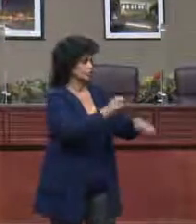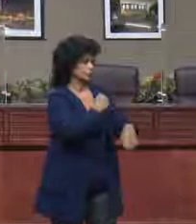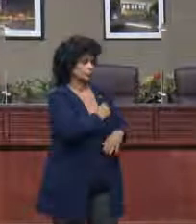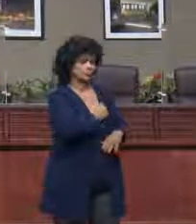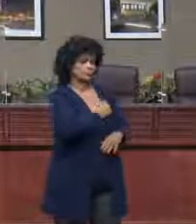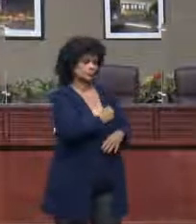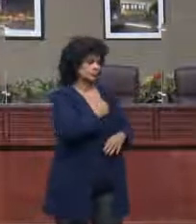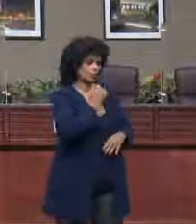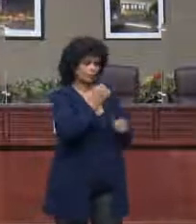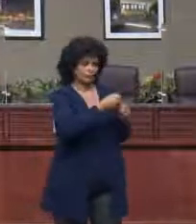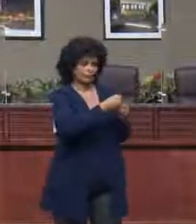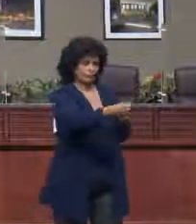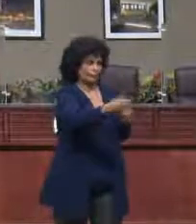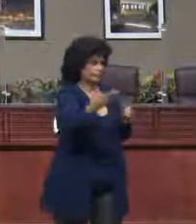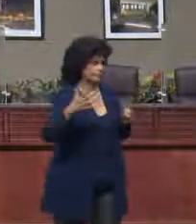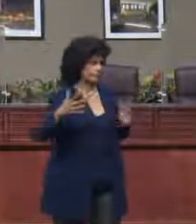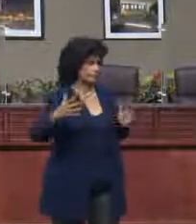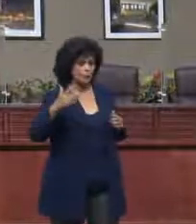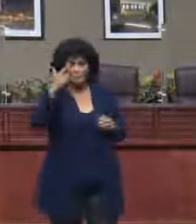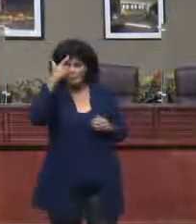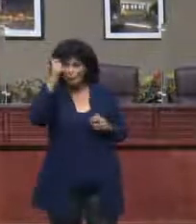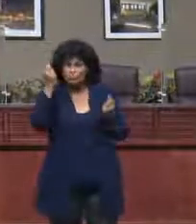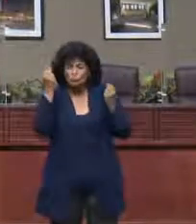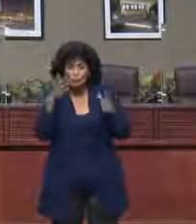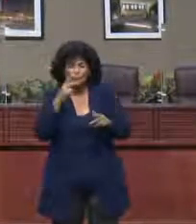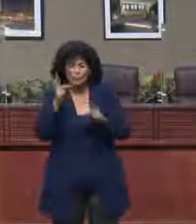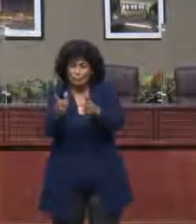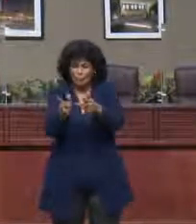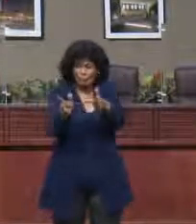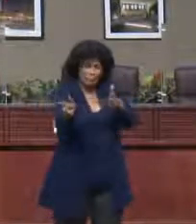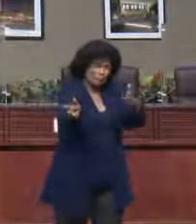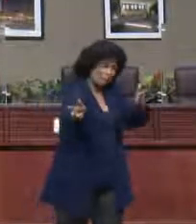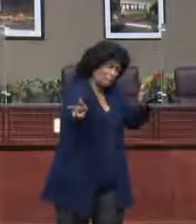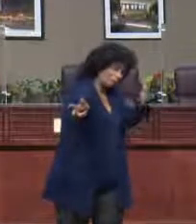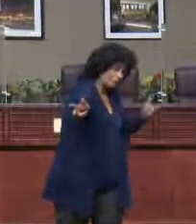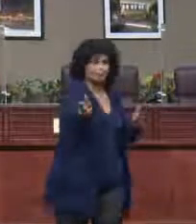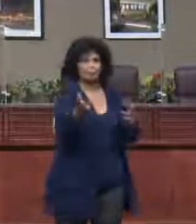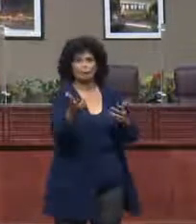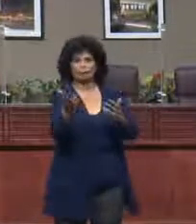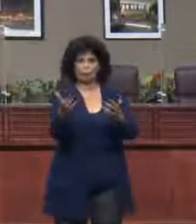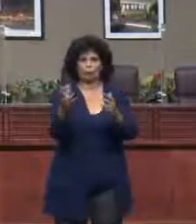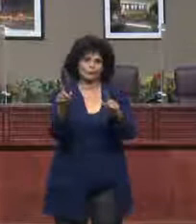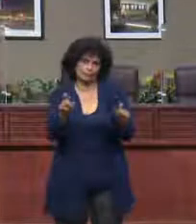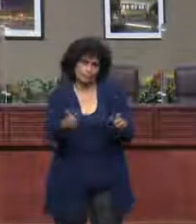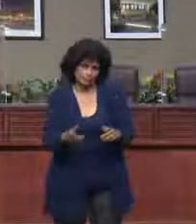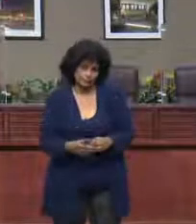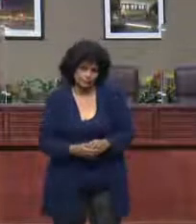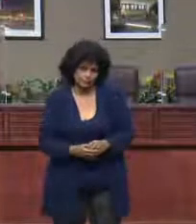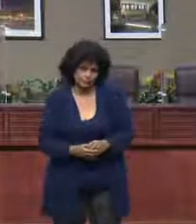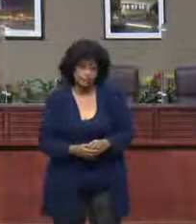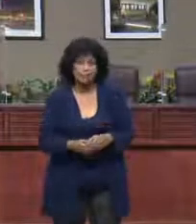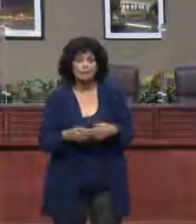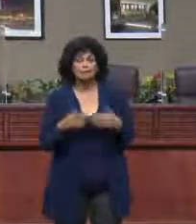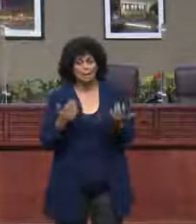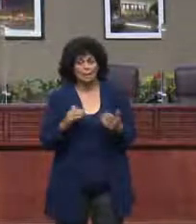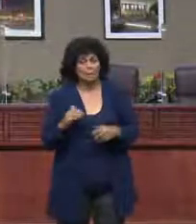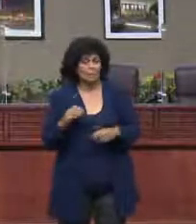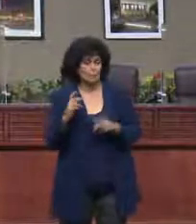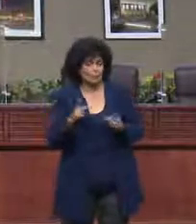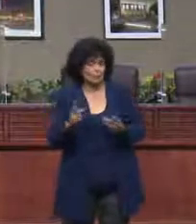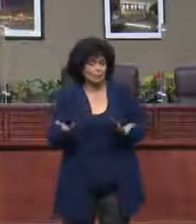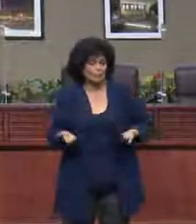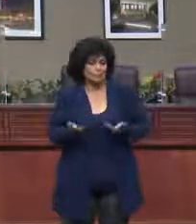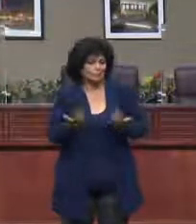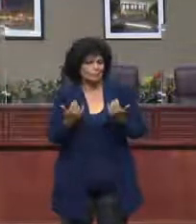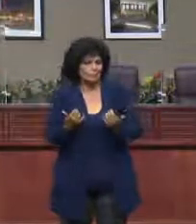1:30 p.m. because of the demand. Our residents are likely getting tested as they prepare